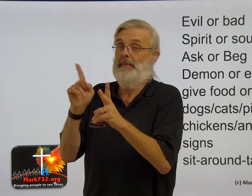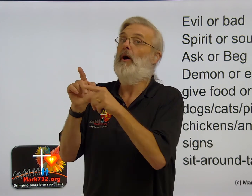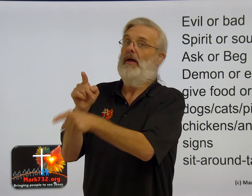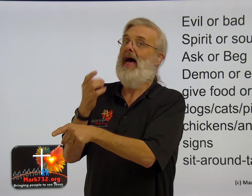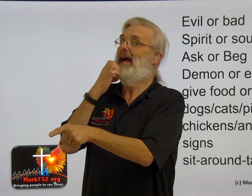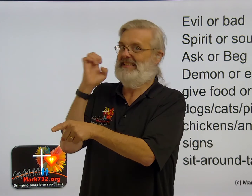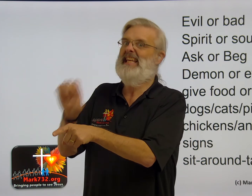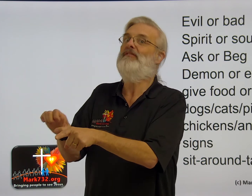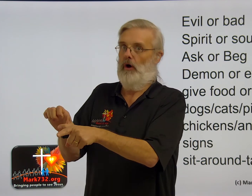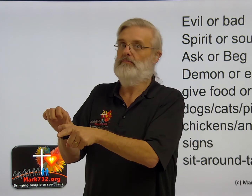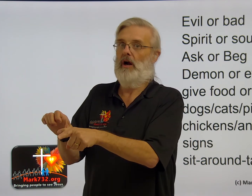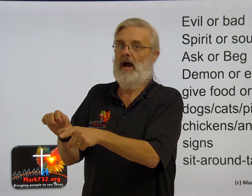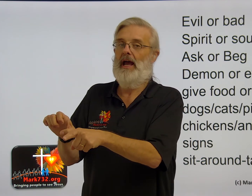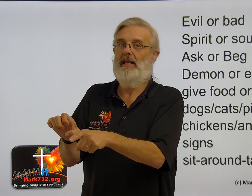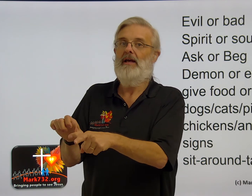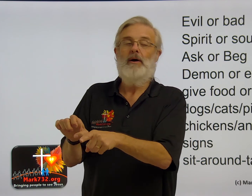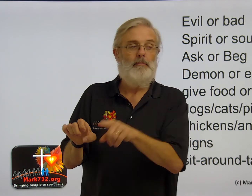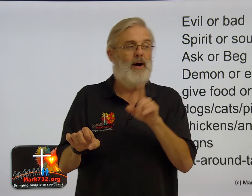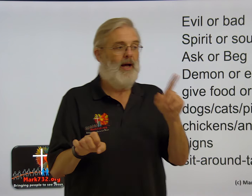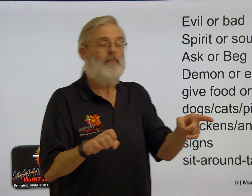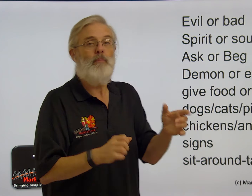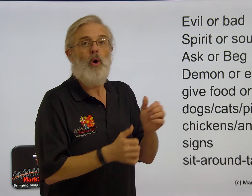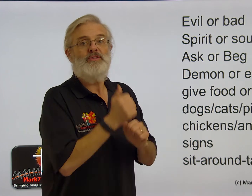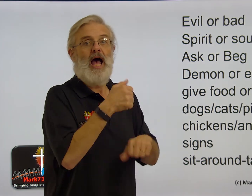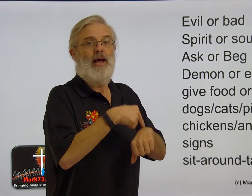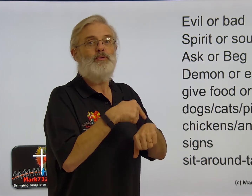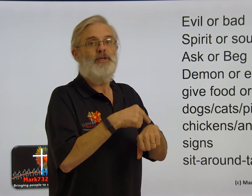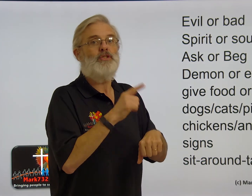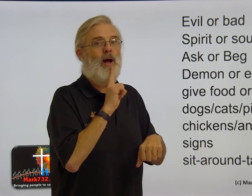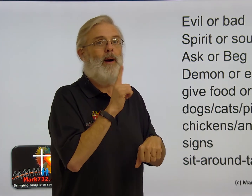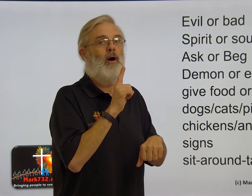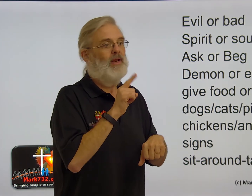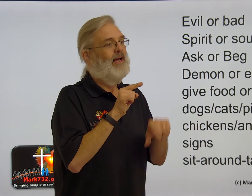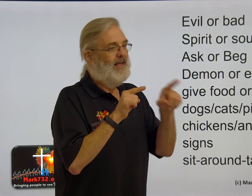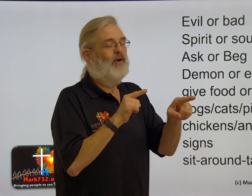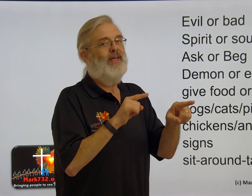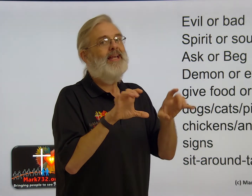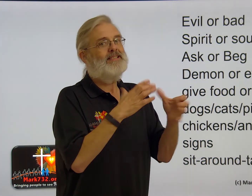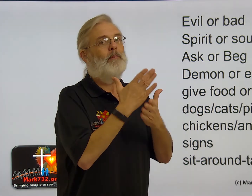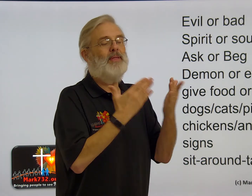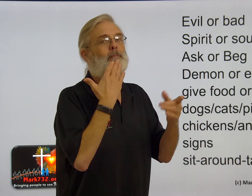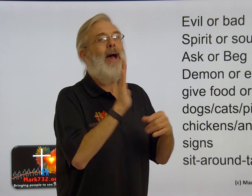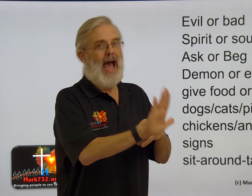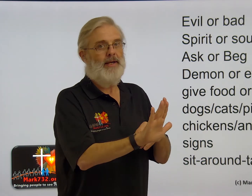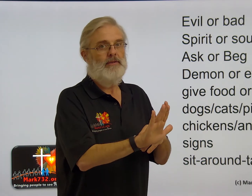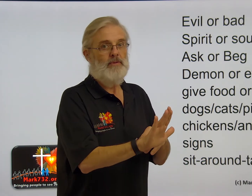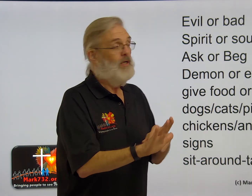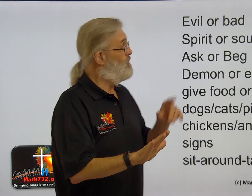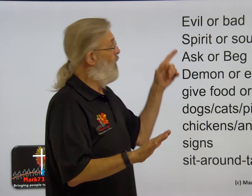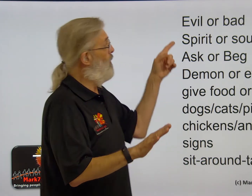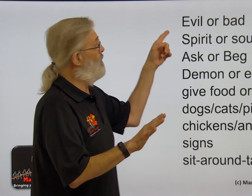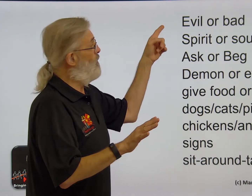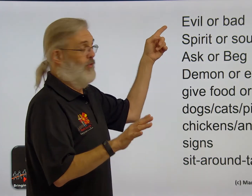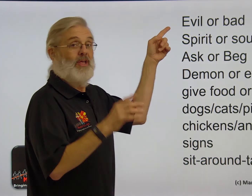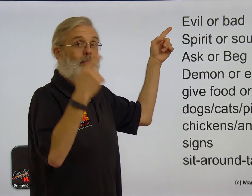that is evil all right but most times we just talk about you know they did something bad so think about